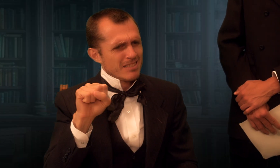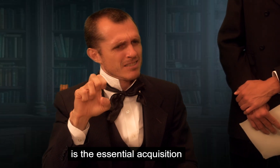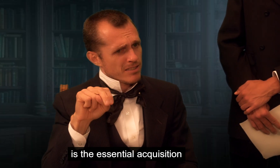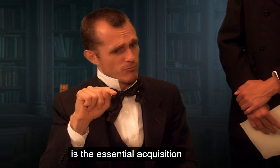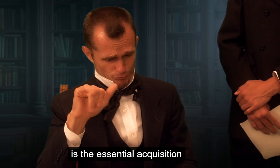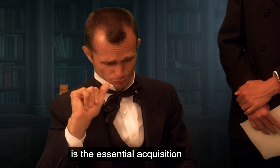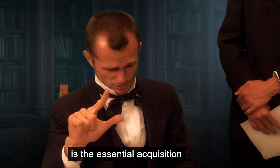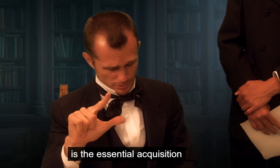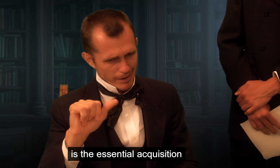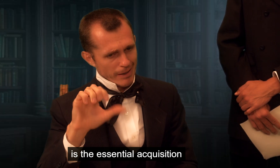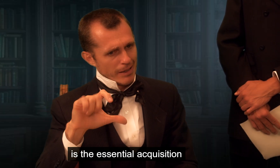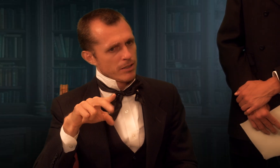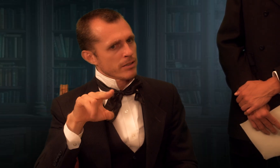is the essential acquisition